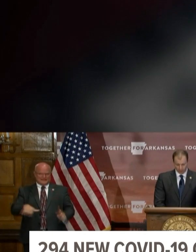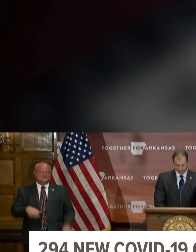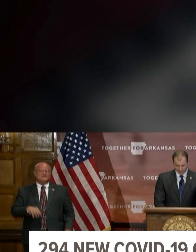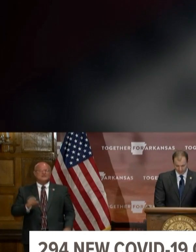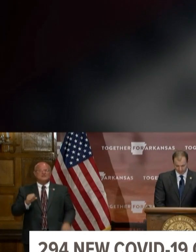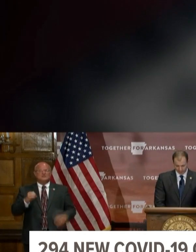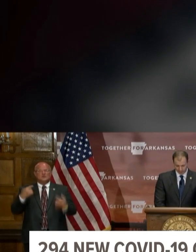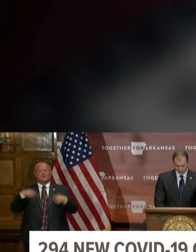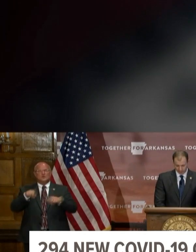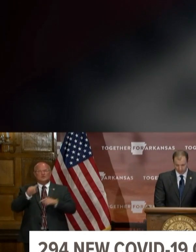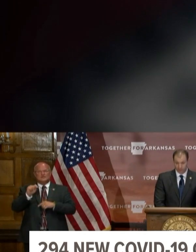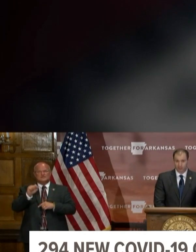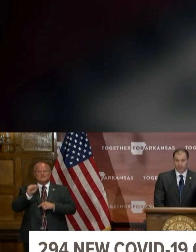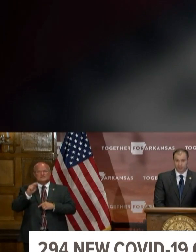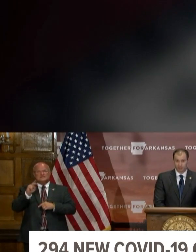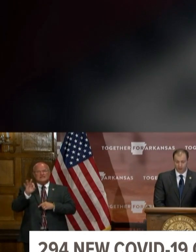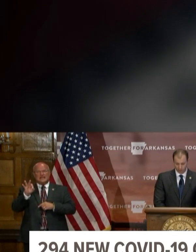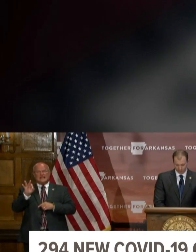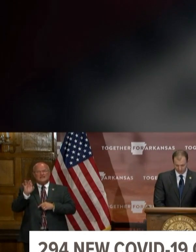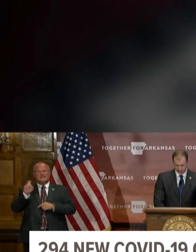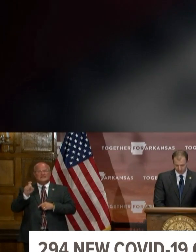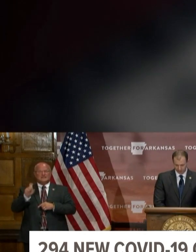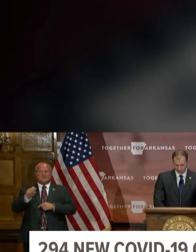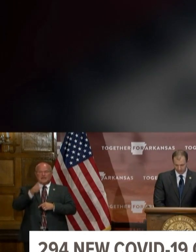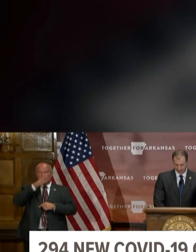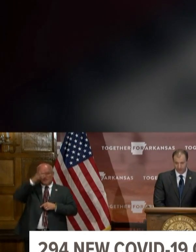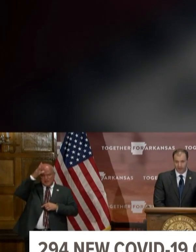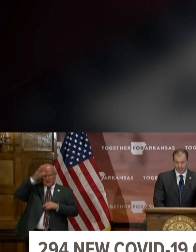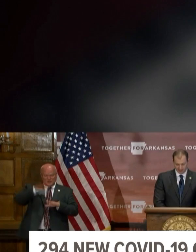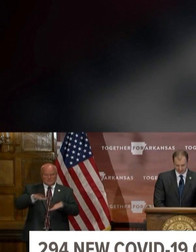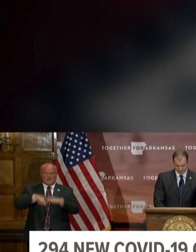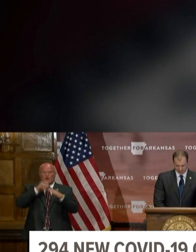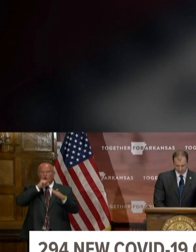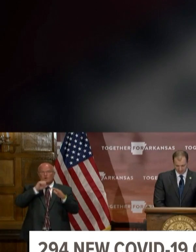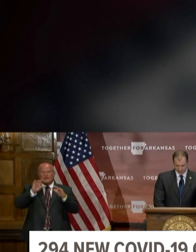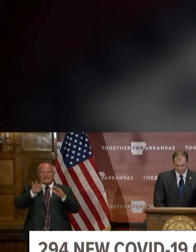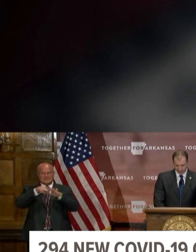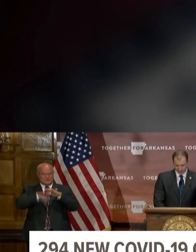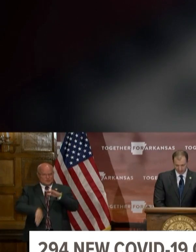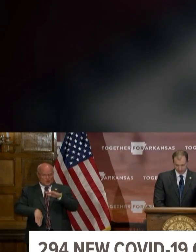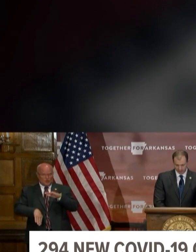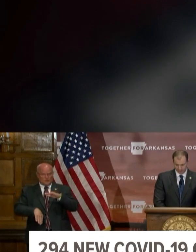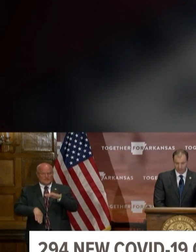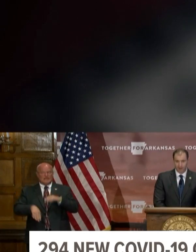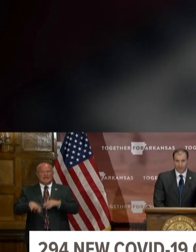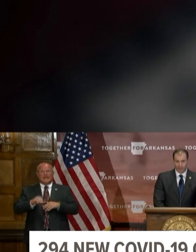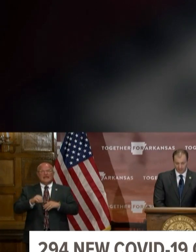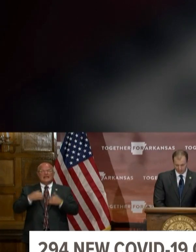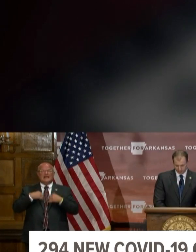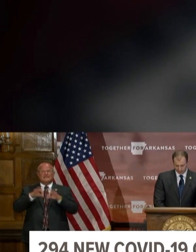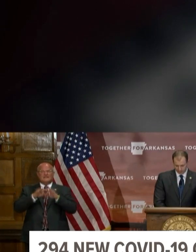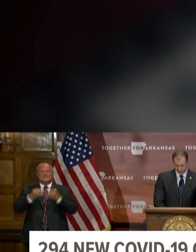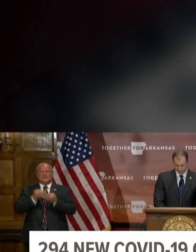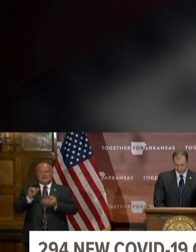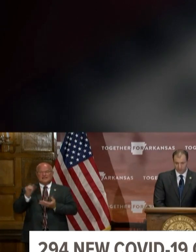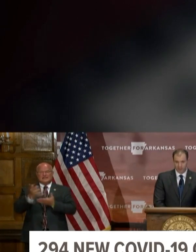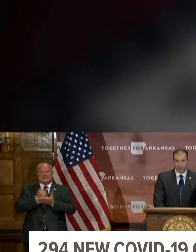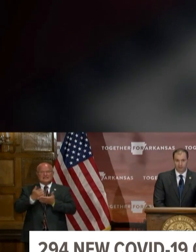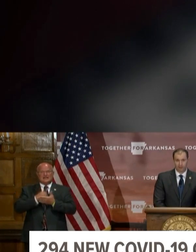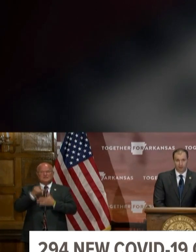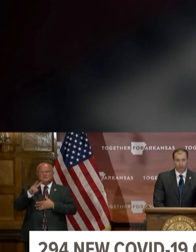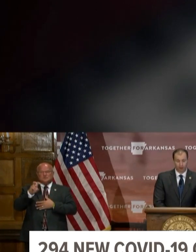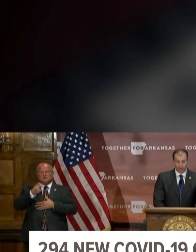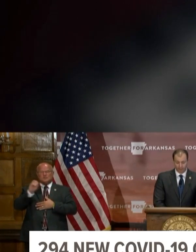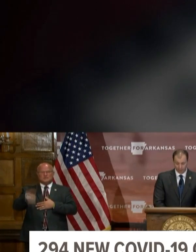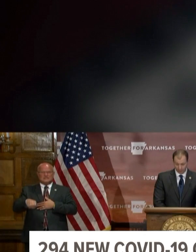And in order to be TANF eligible, you have to be the custodial parent of a child under 18 and also have a family income less than 200%